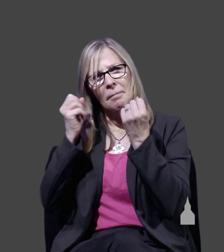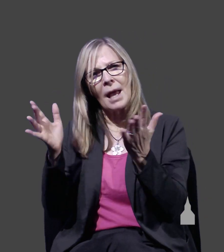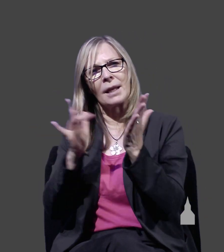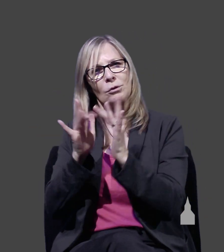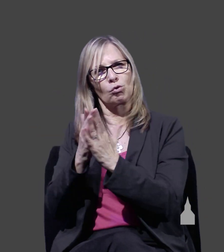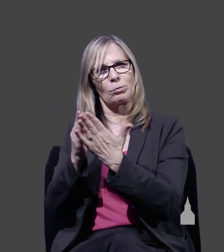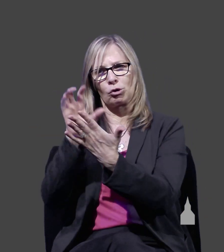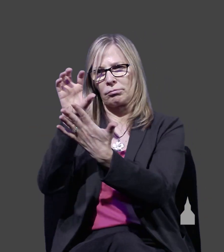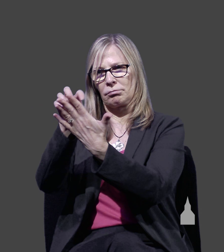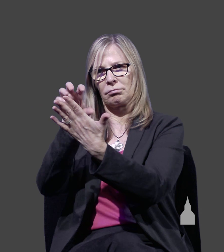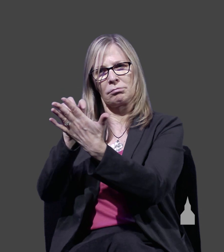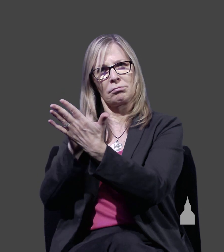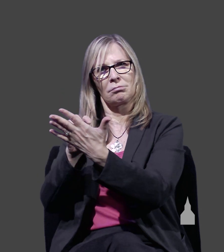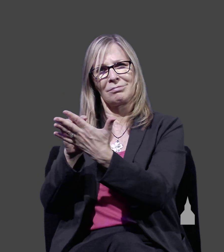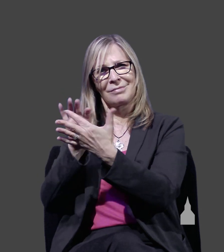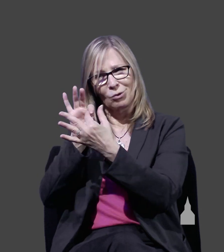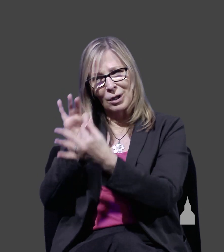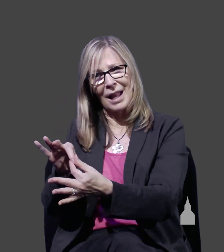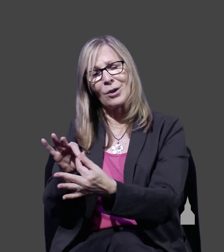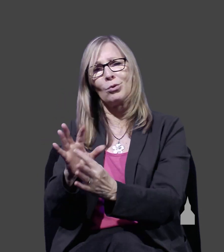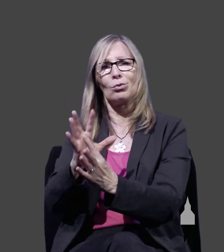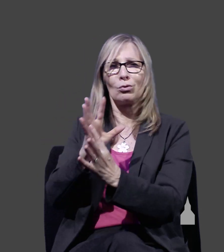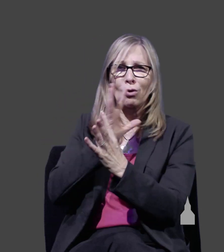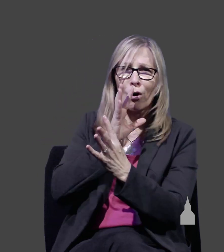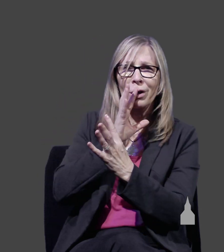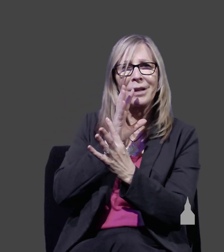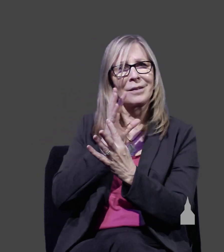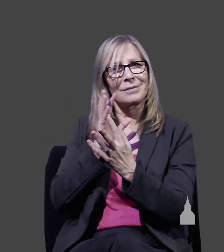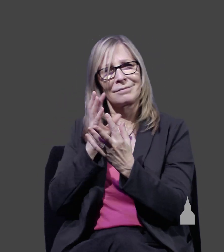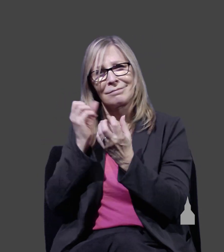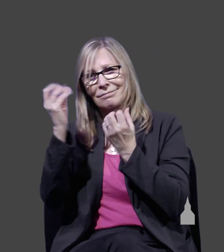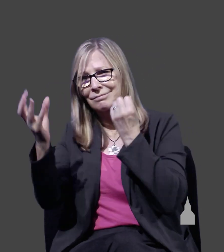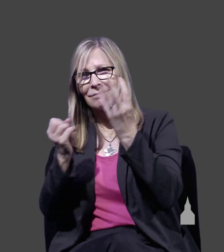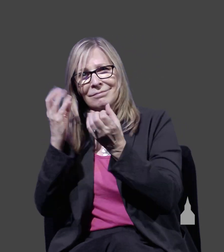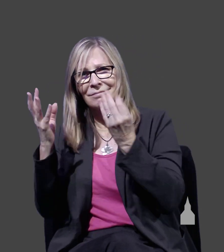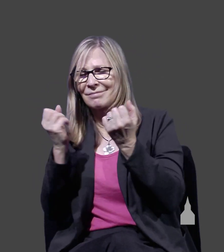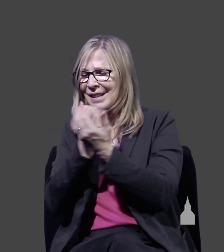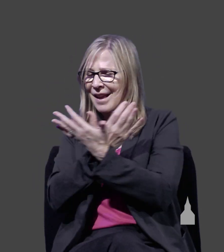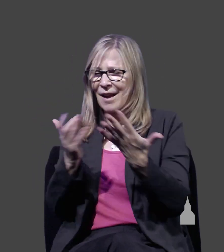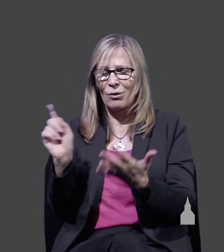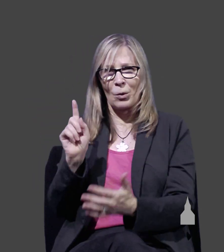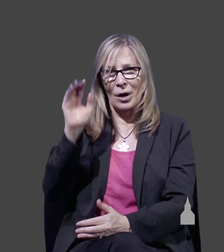deal with talking and speech everywhere.